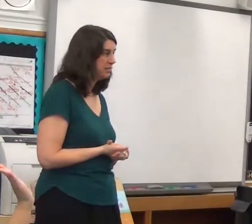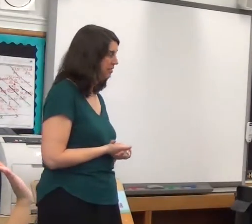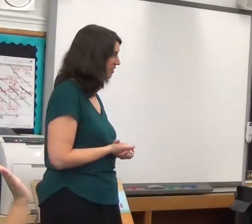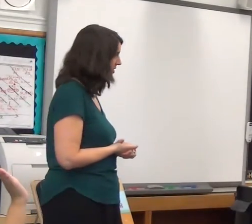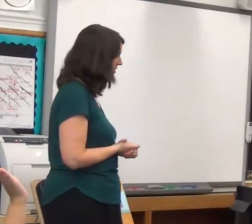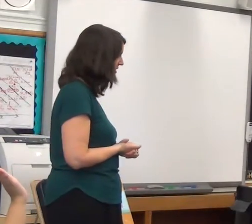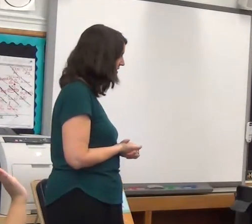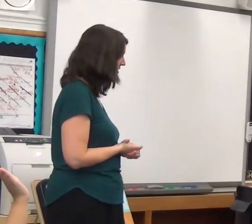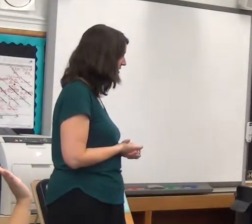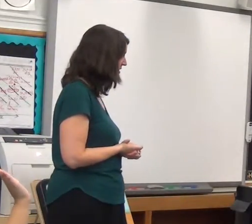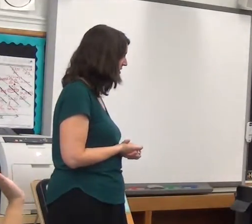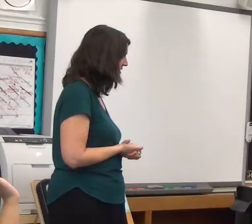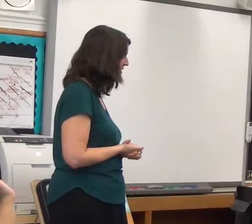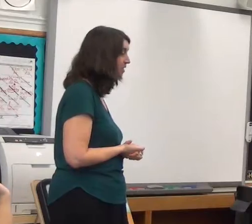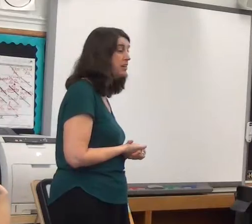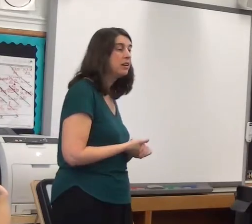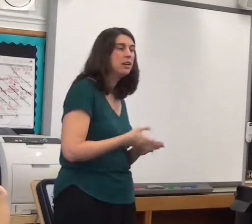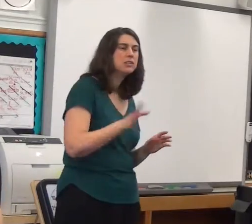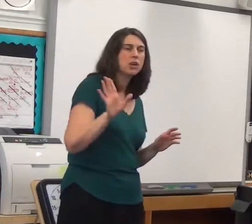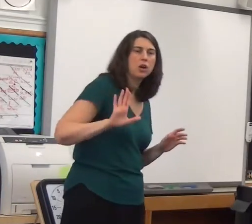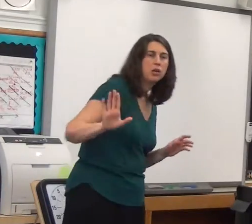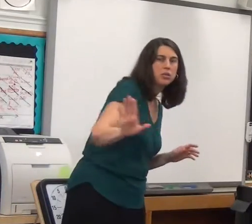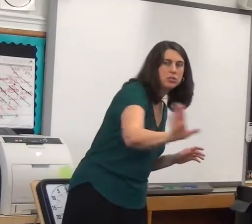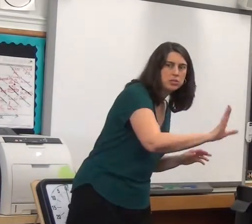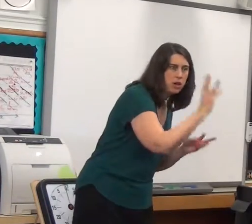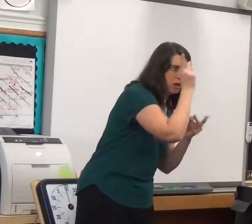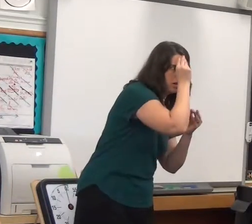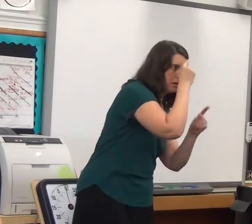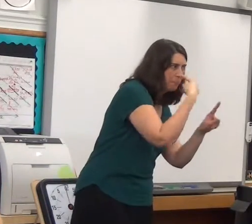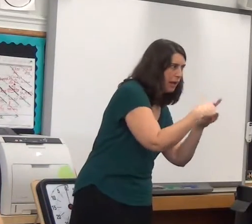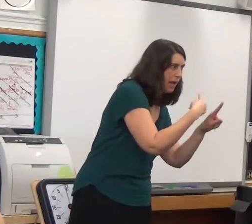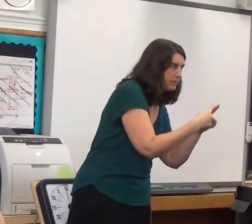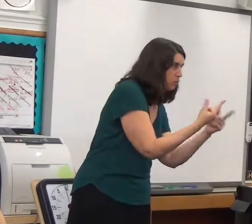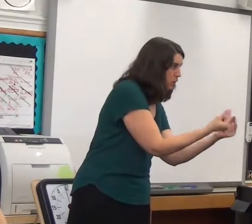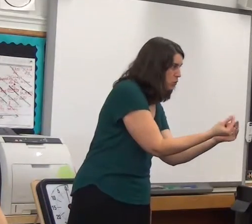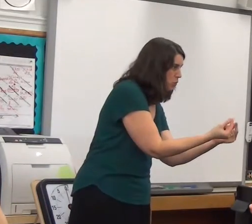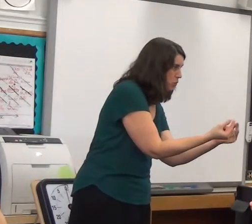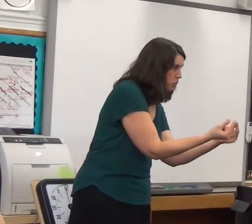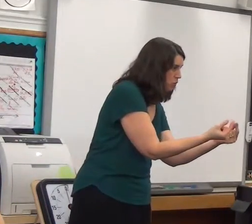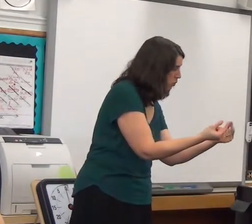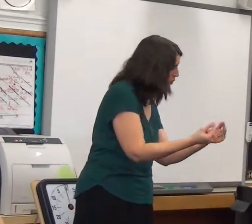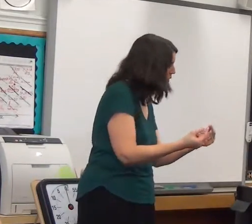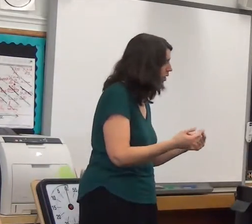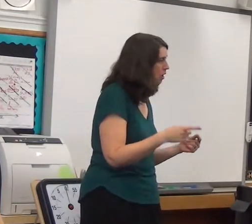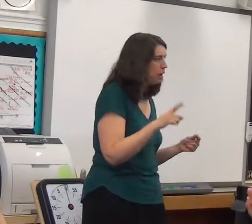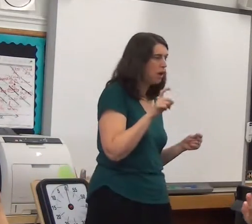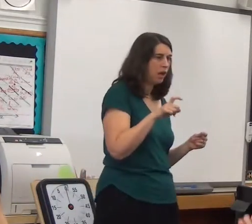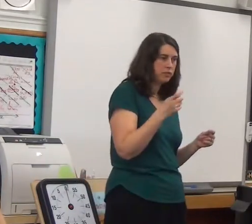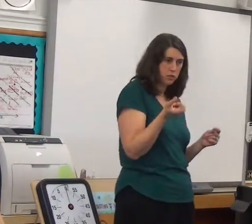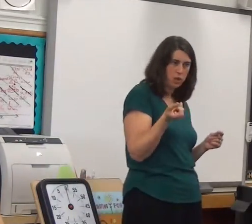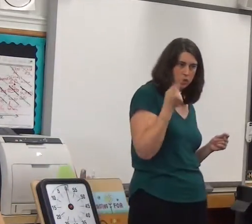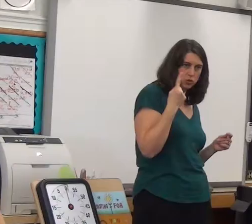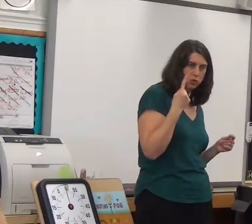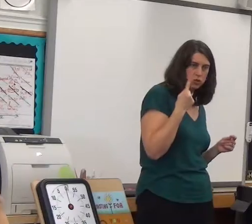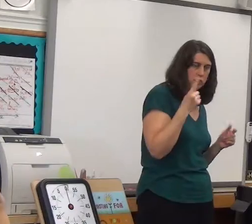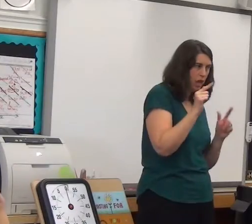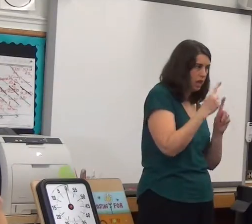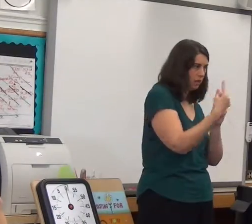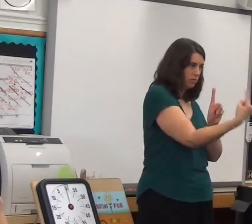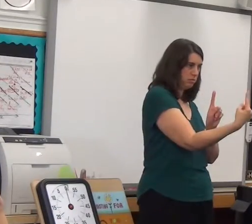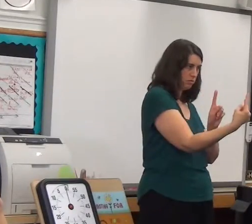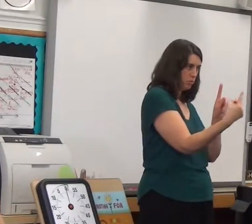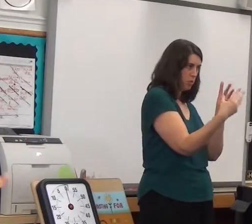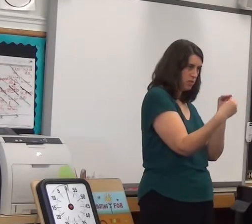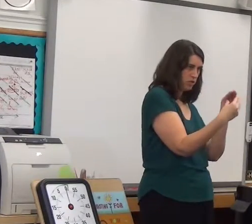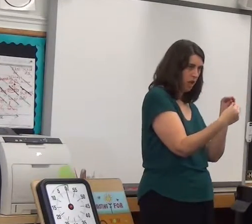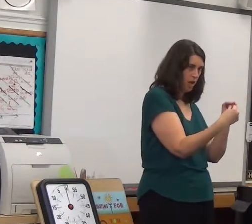So in order to be positive, what we have to do is we have to understand what everyone is